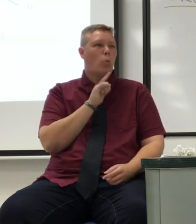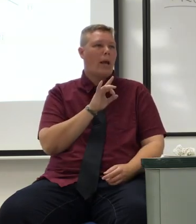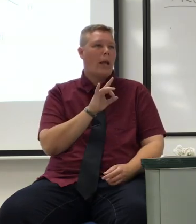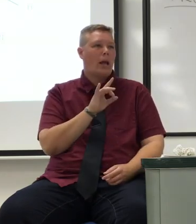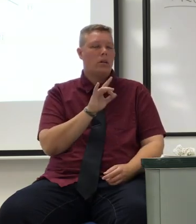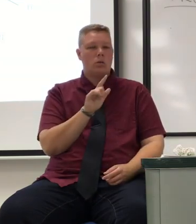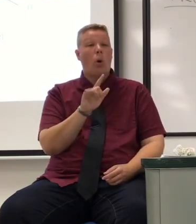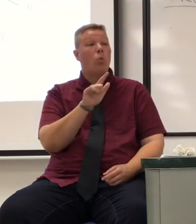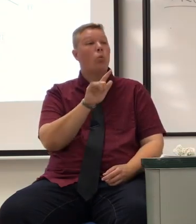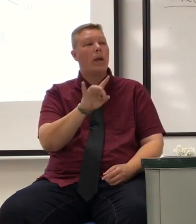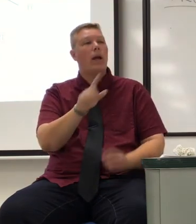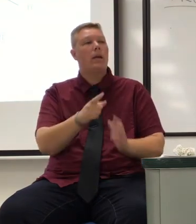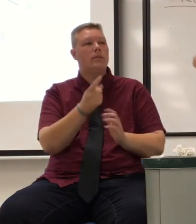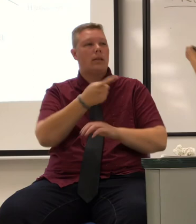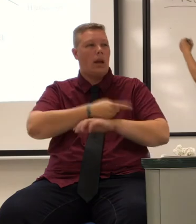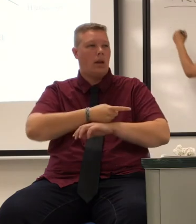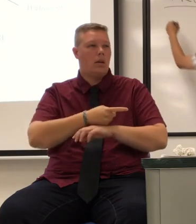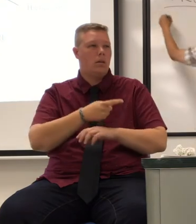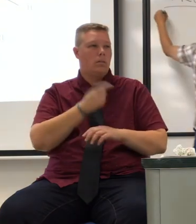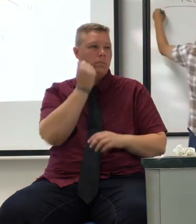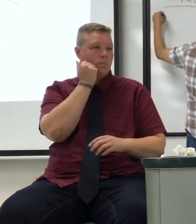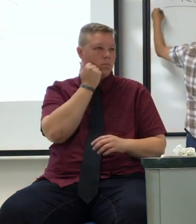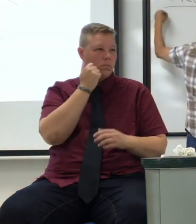cycle, okay?